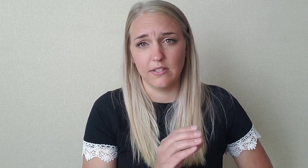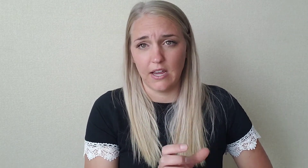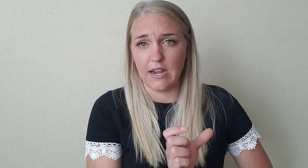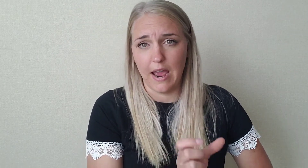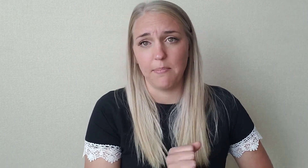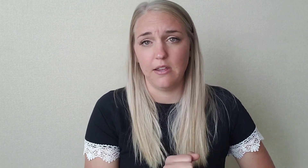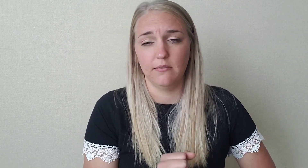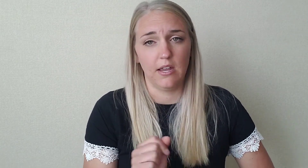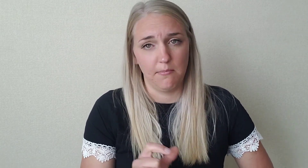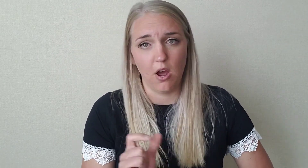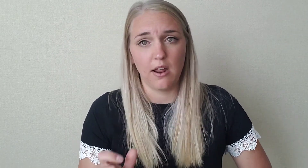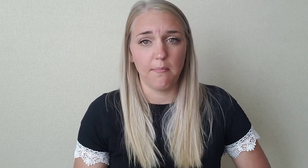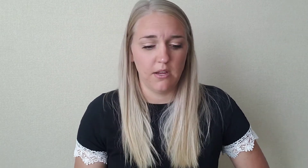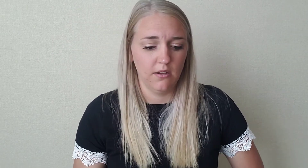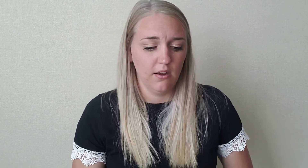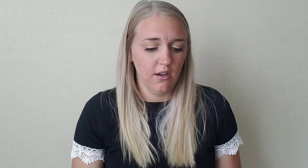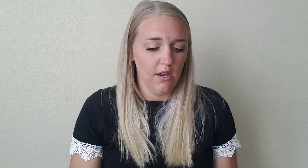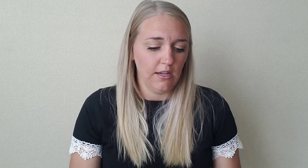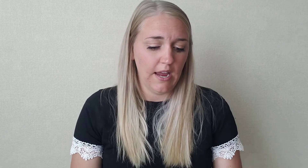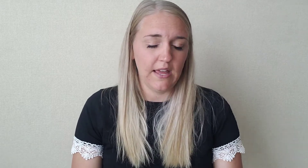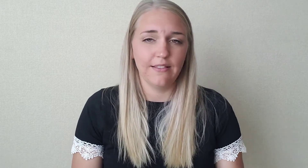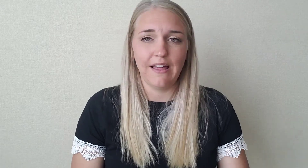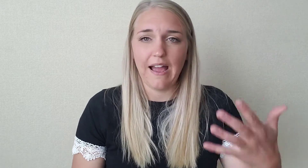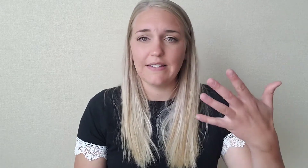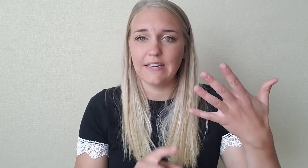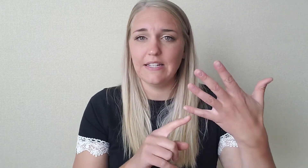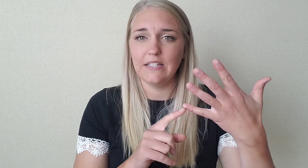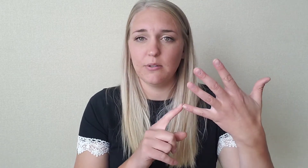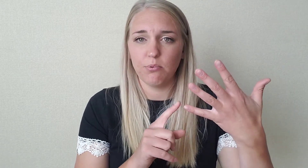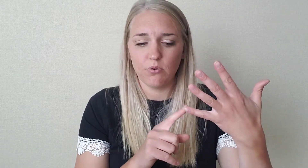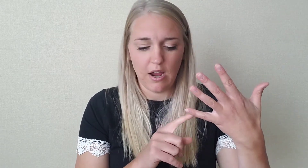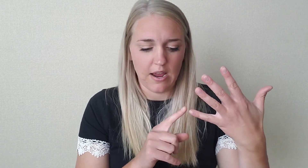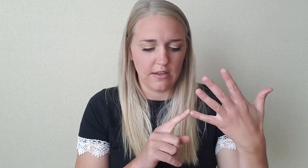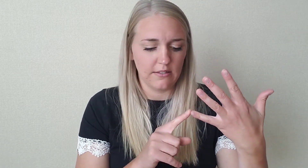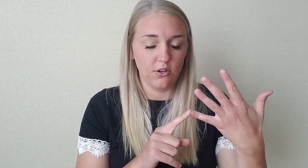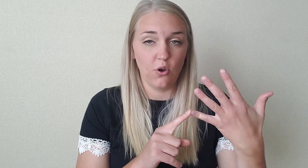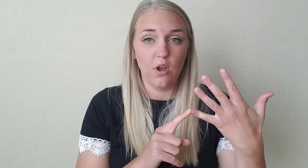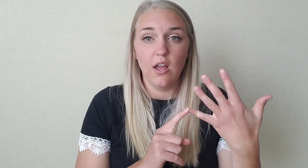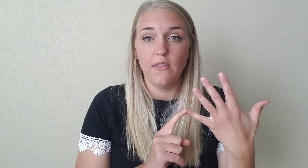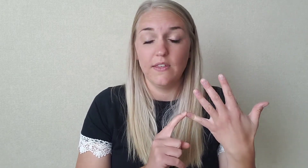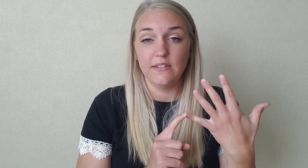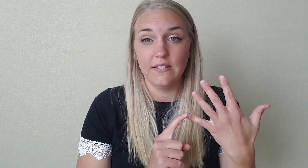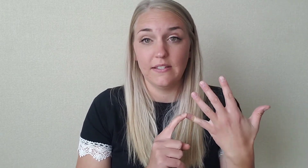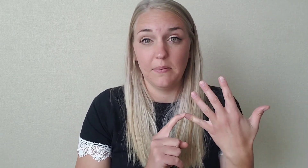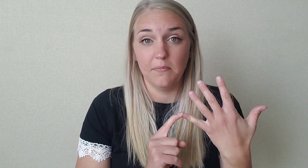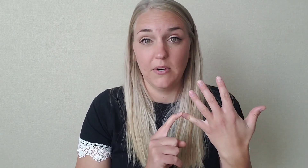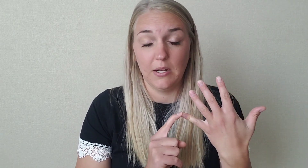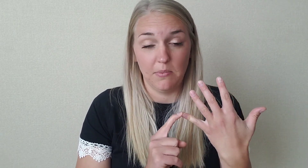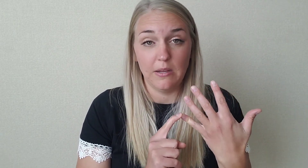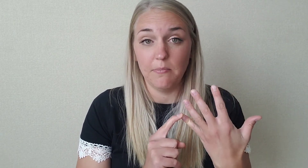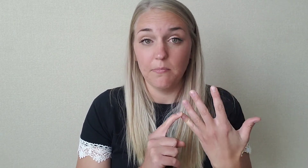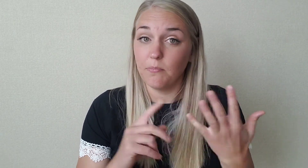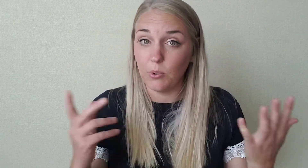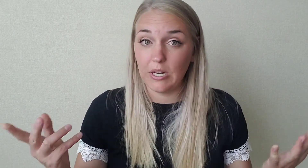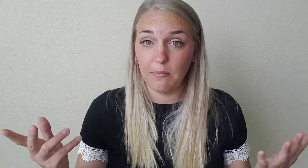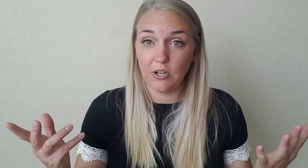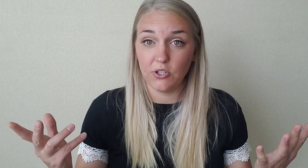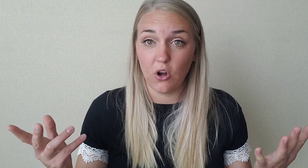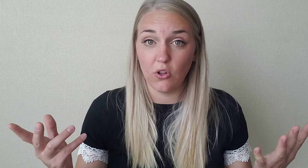sign happy. I am not happy. Okay, and last is surprise. So this is going to be pretty much all in